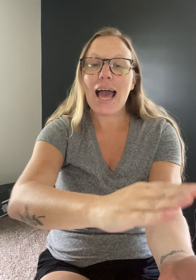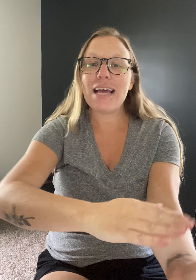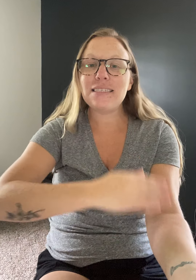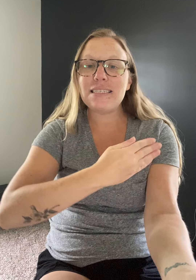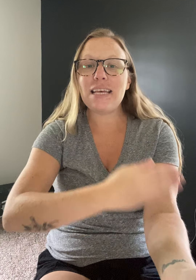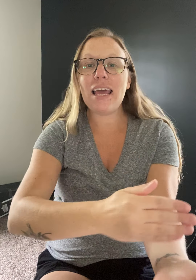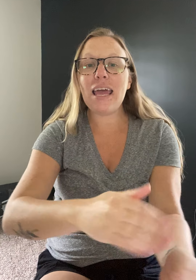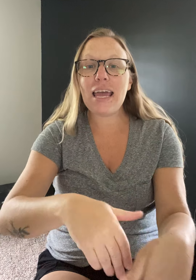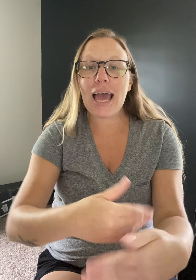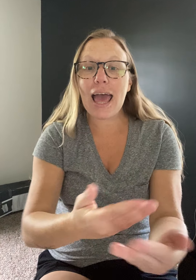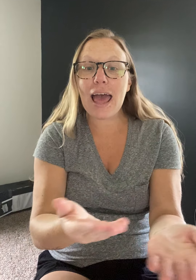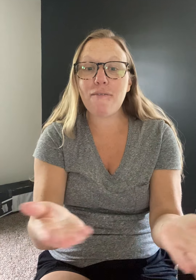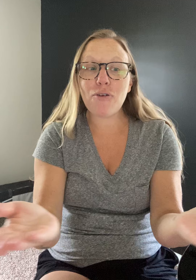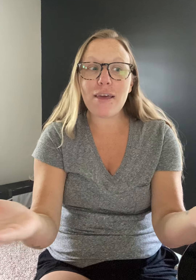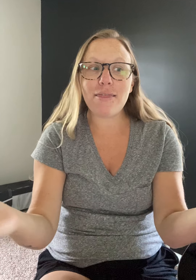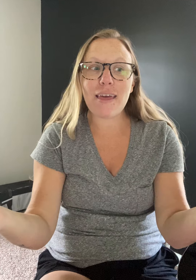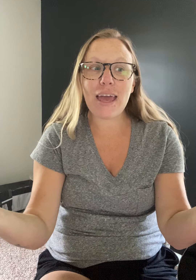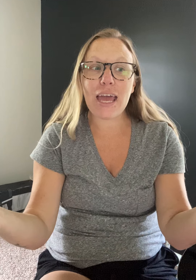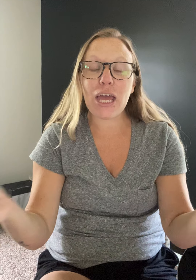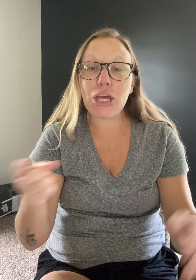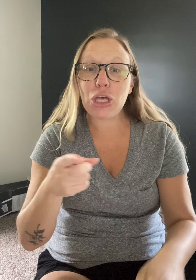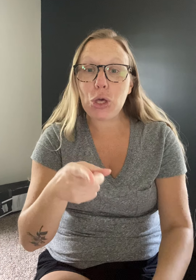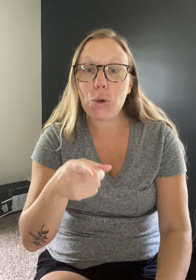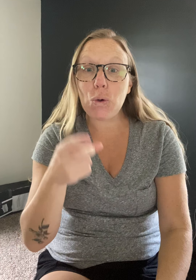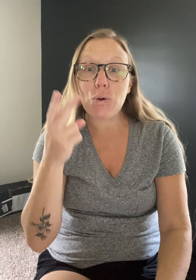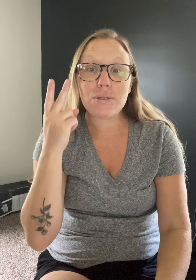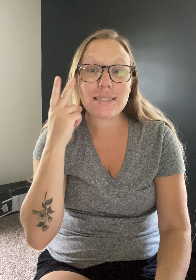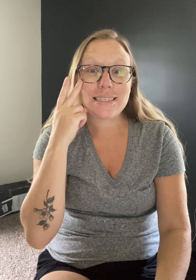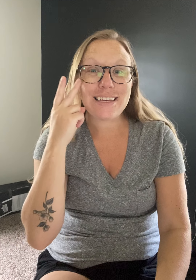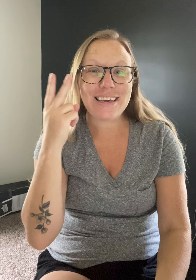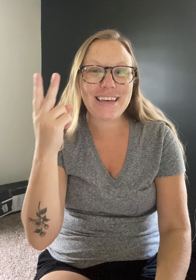and sing everything you see.